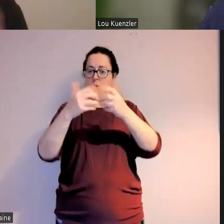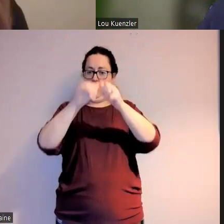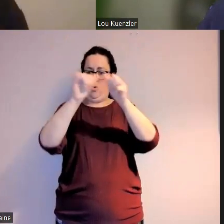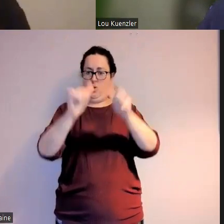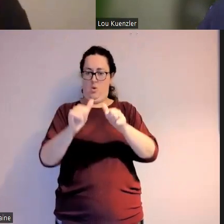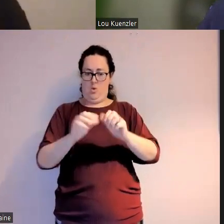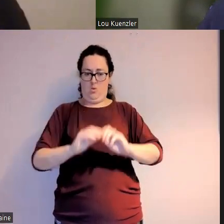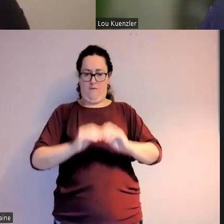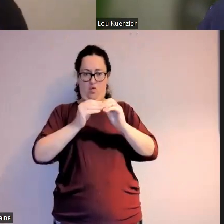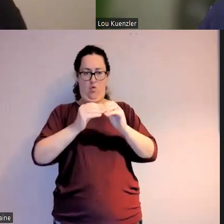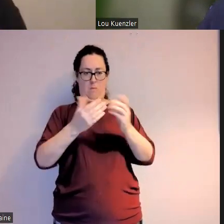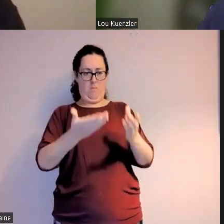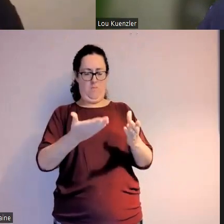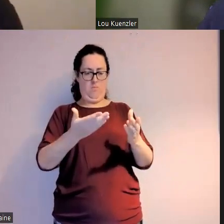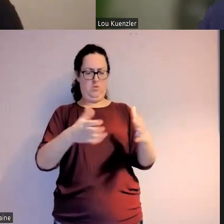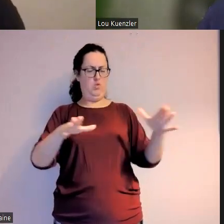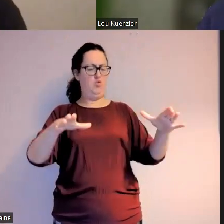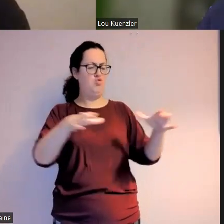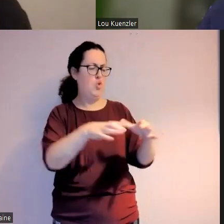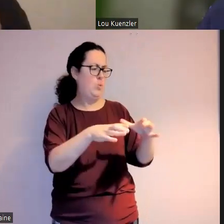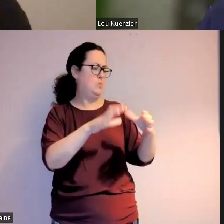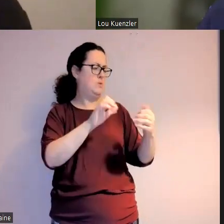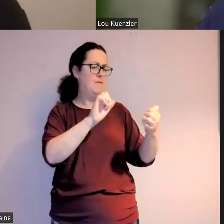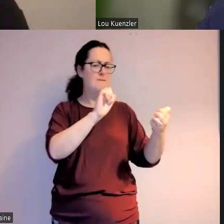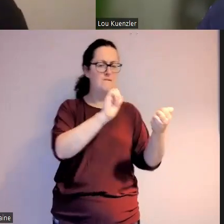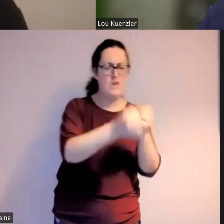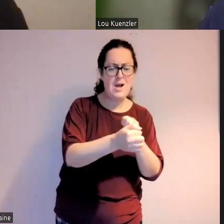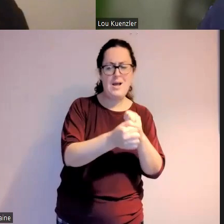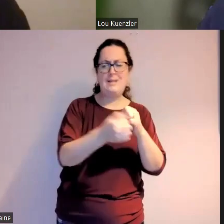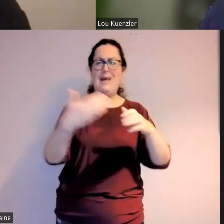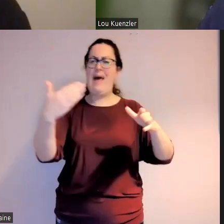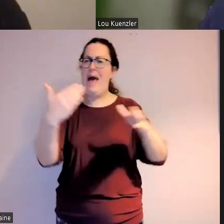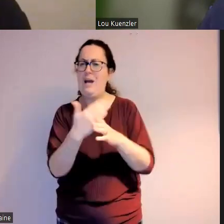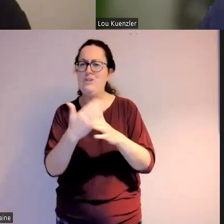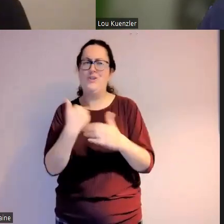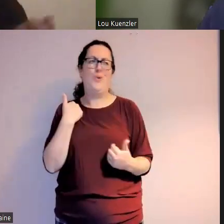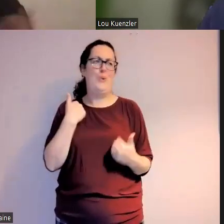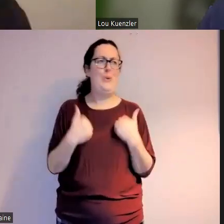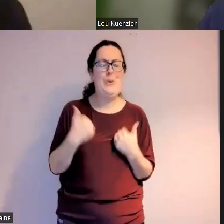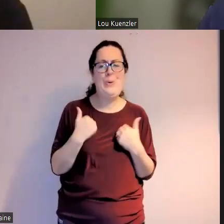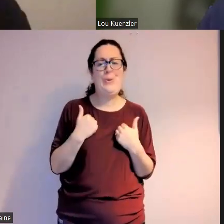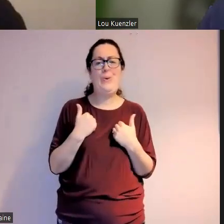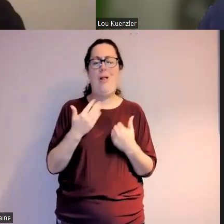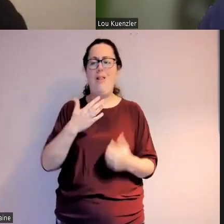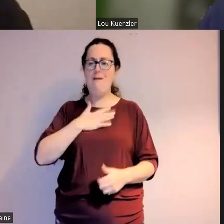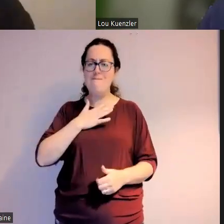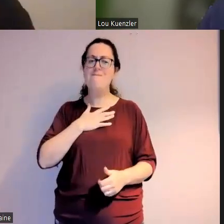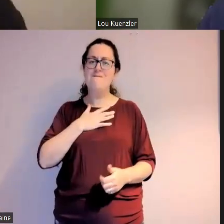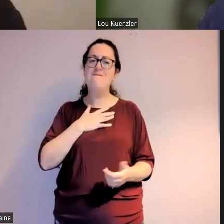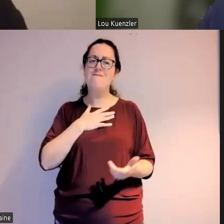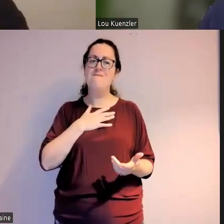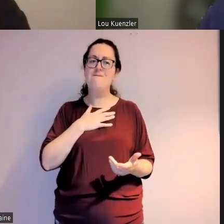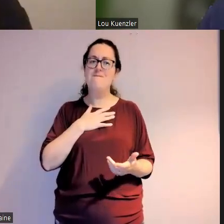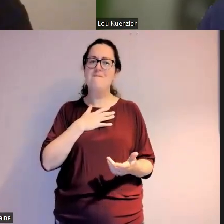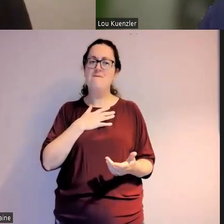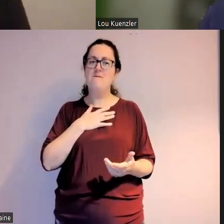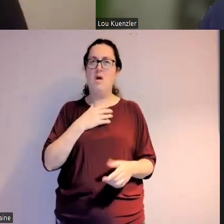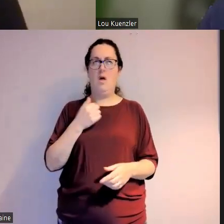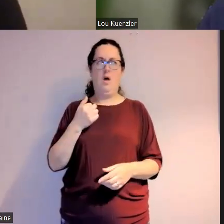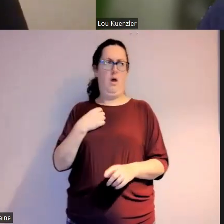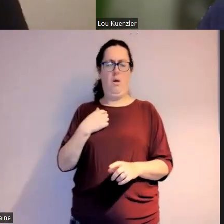I love stories of groups of friends. I love stories about action and adventure. So I think I just love, essentially, this is a very long-winded